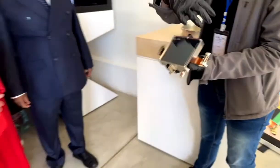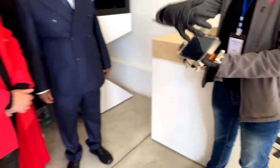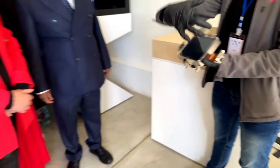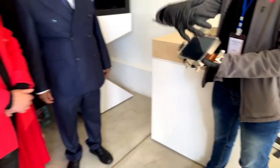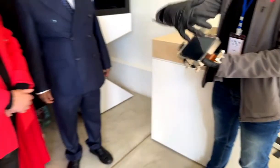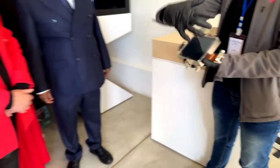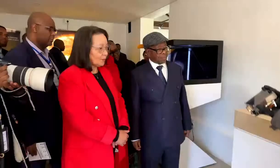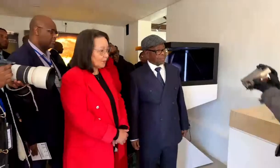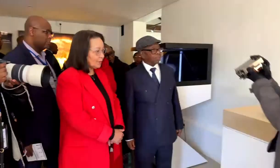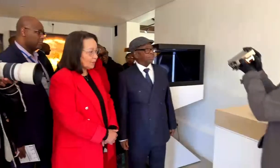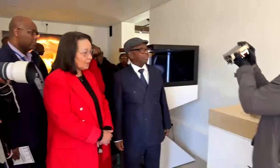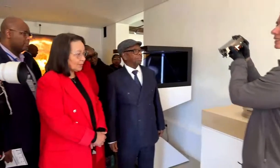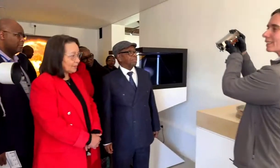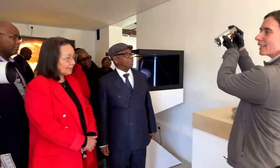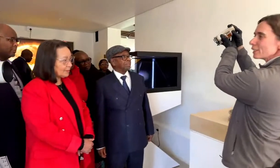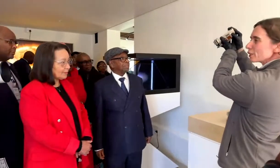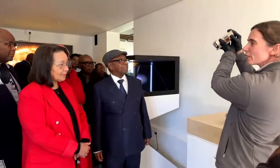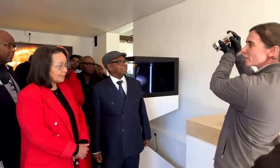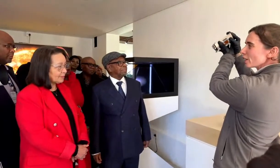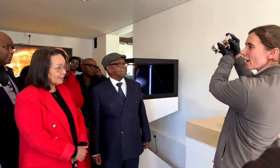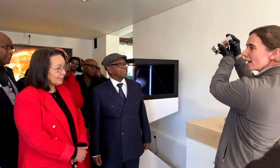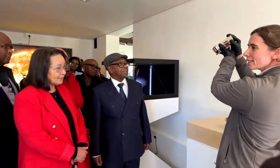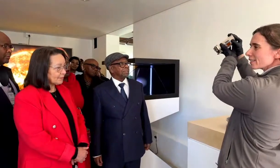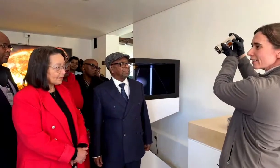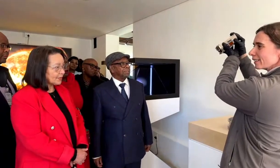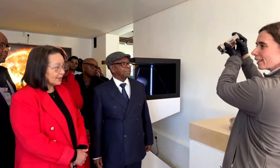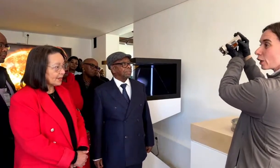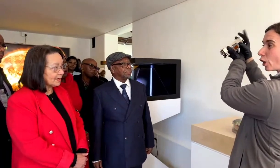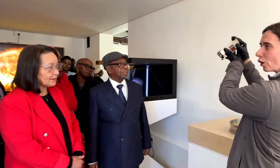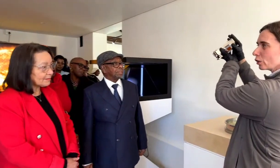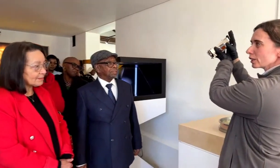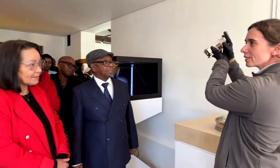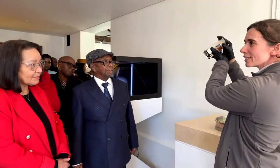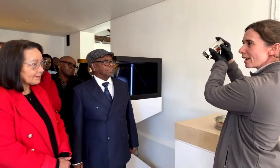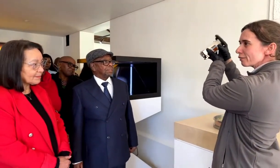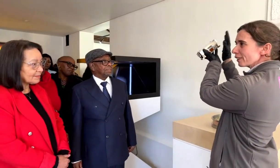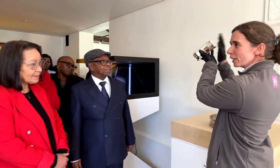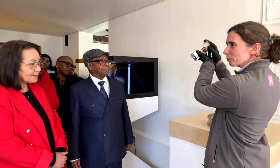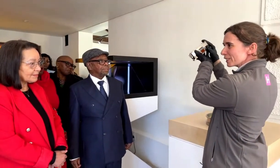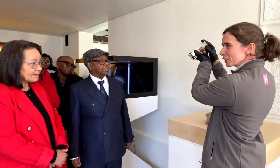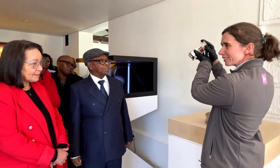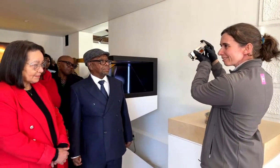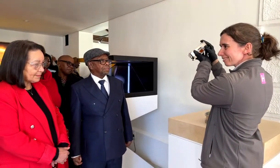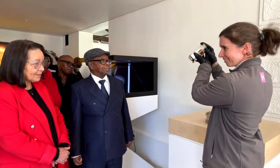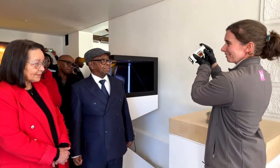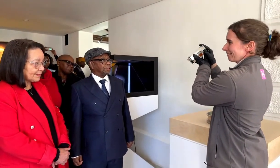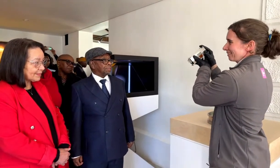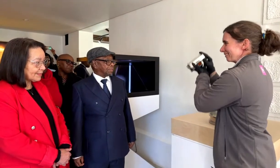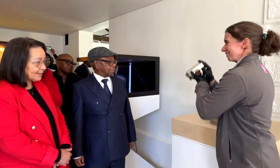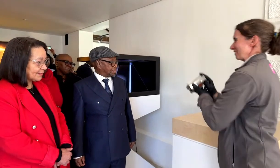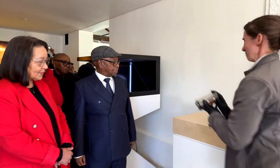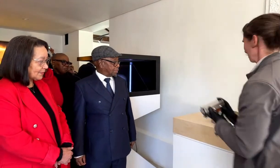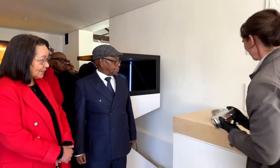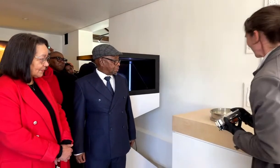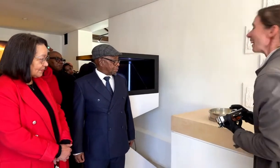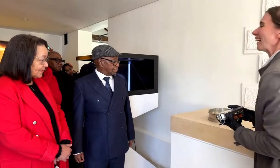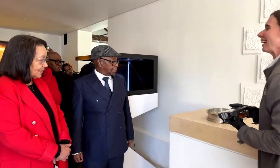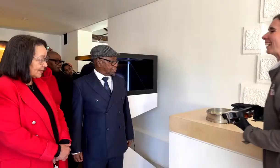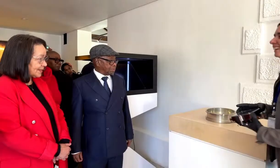is building around this and getting this into the starlight. Yeah. Cold, safe, and in position.